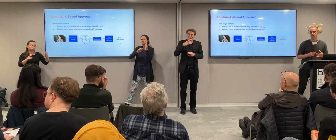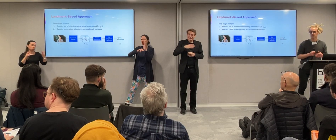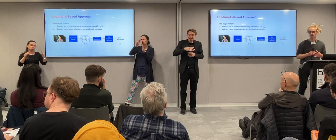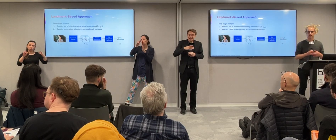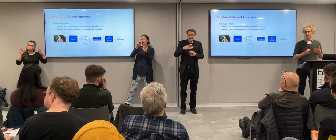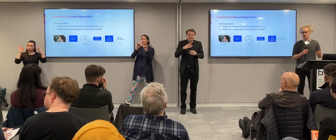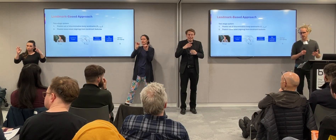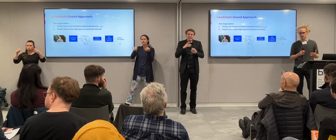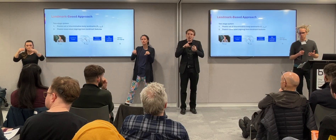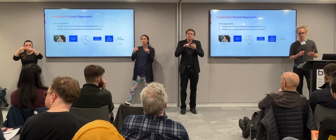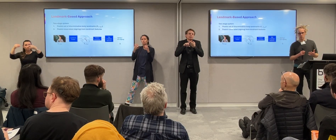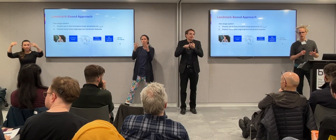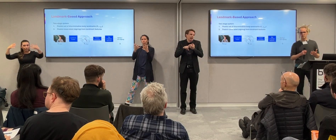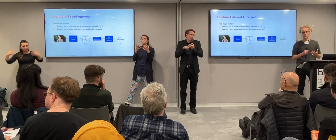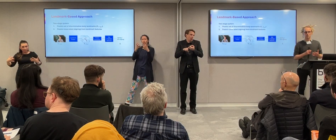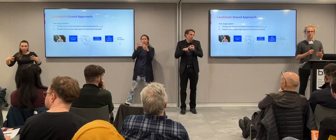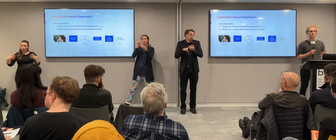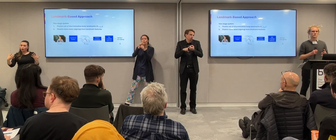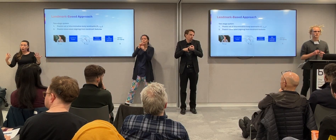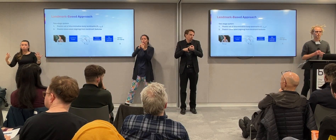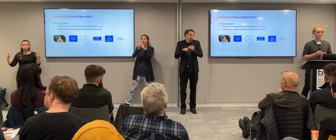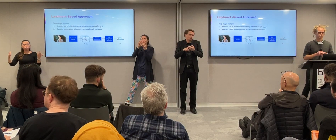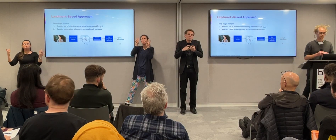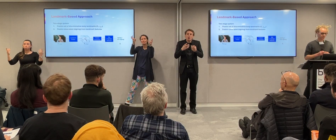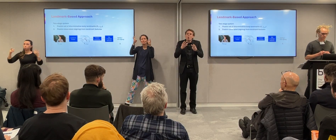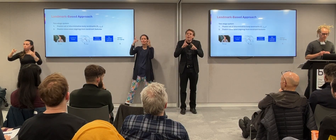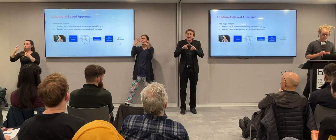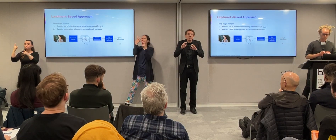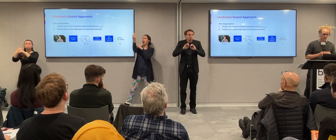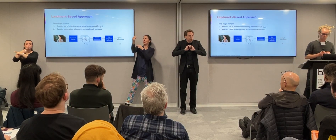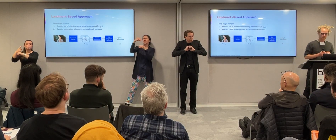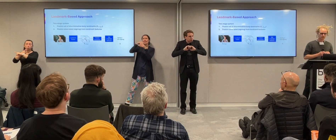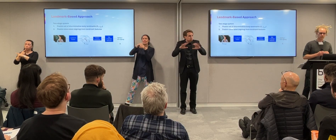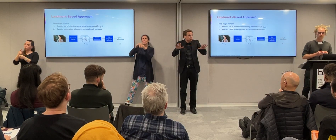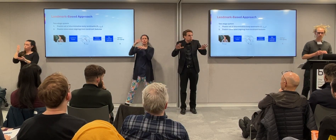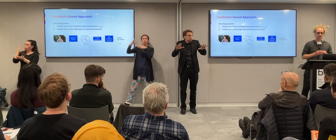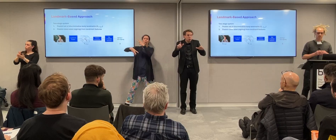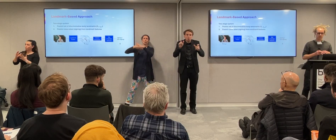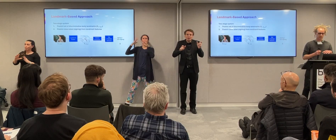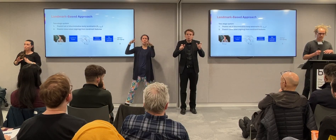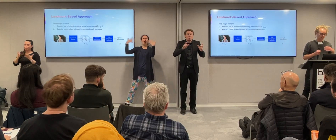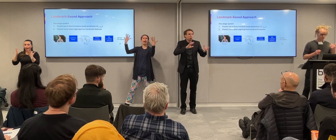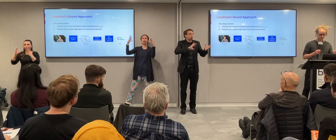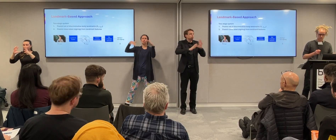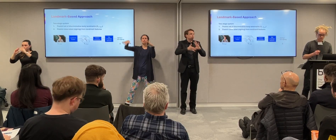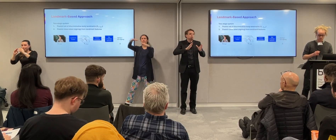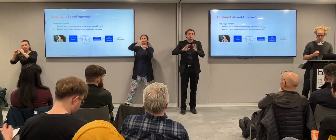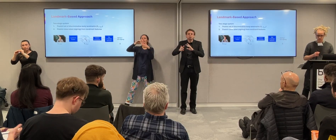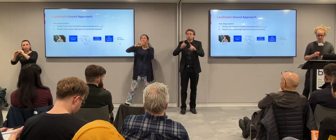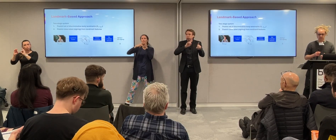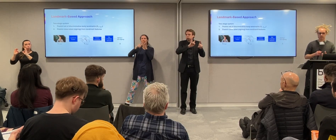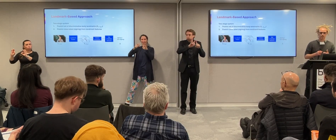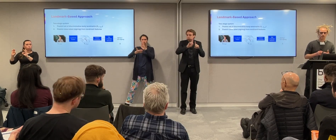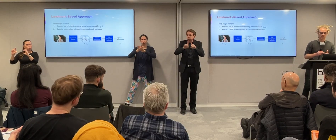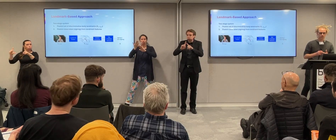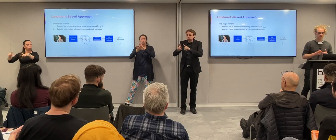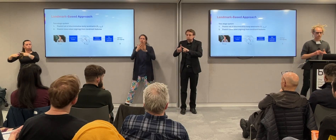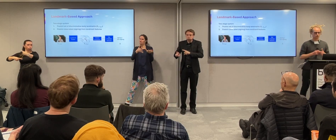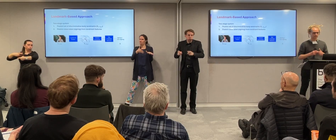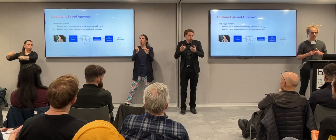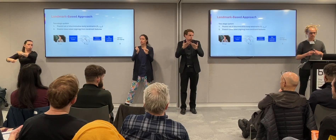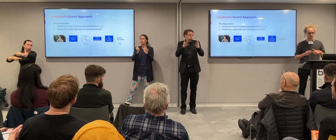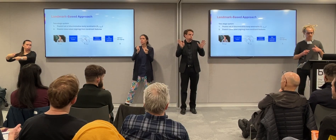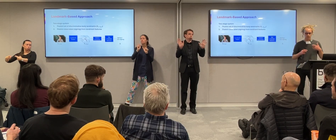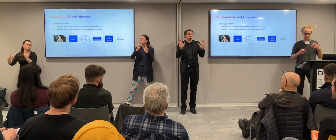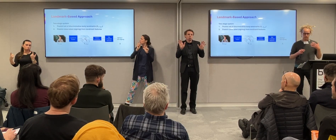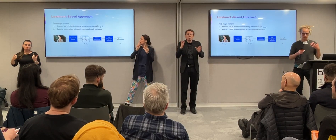work on in the wild footage. So obviously it has to run quickly so